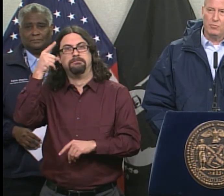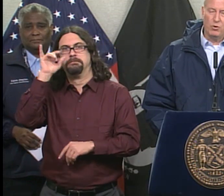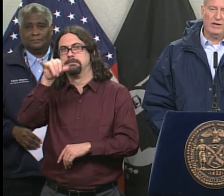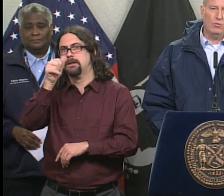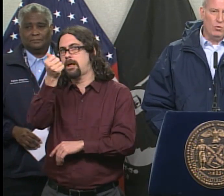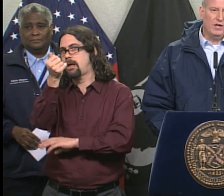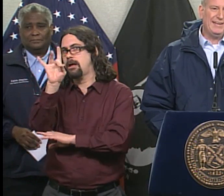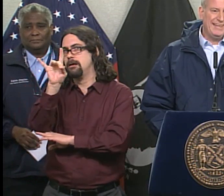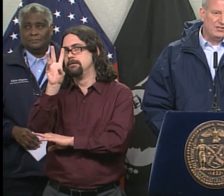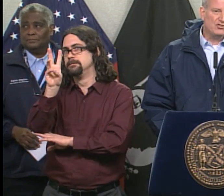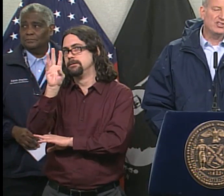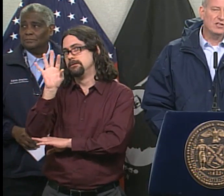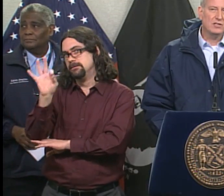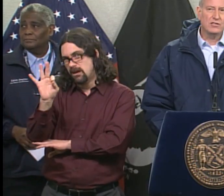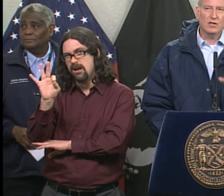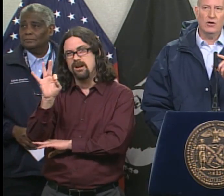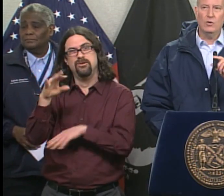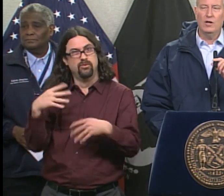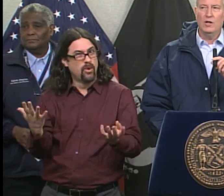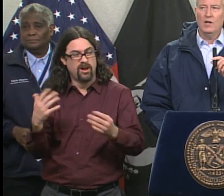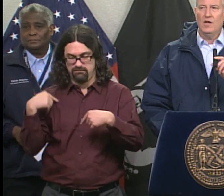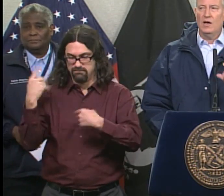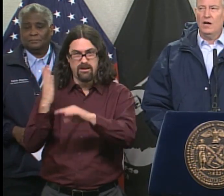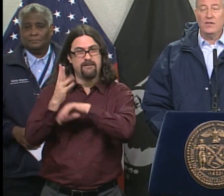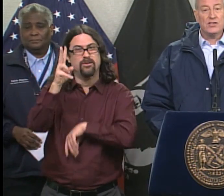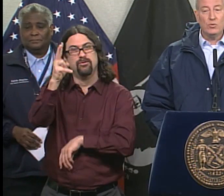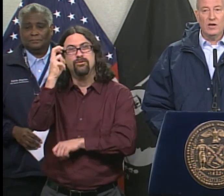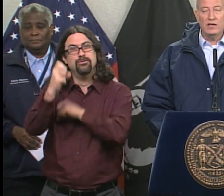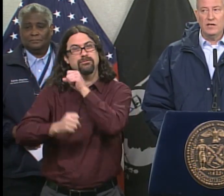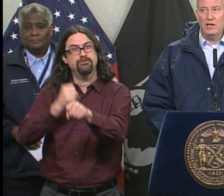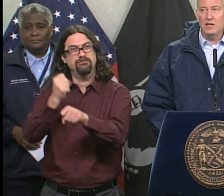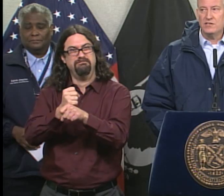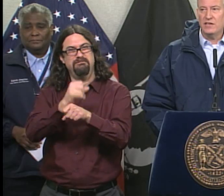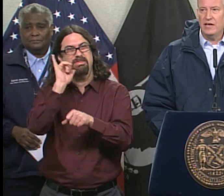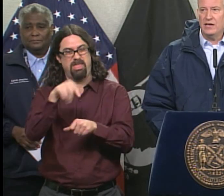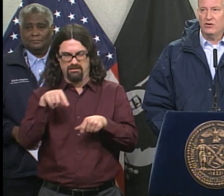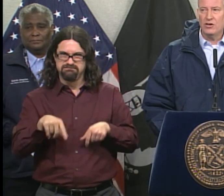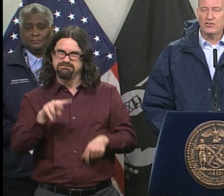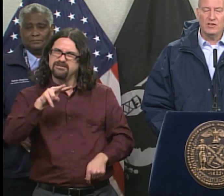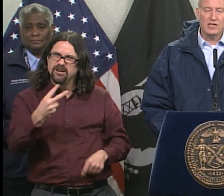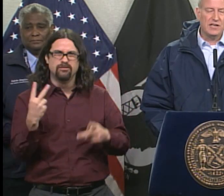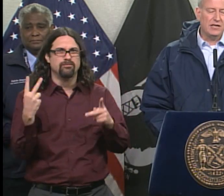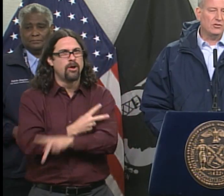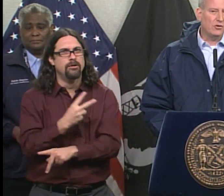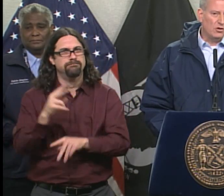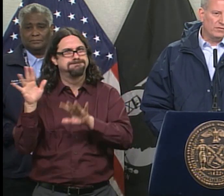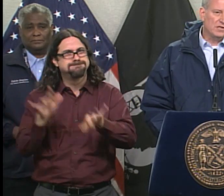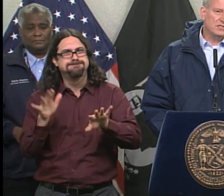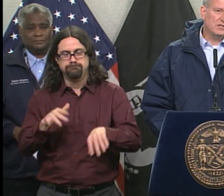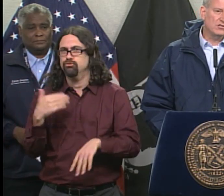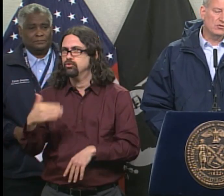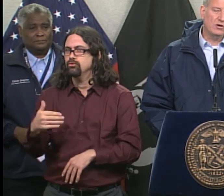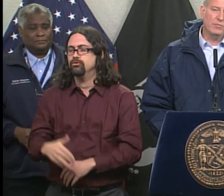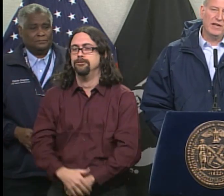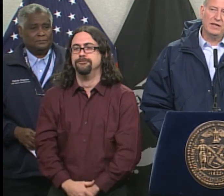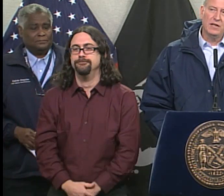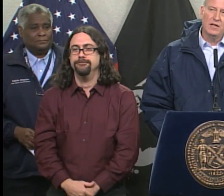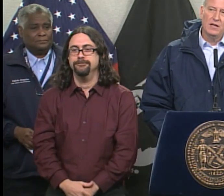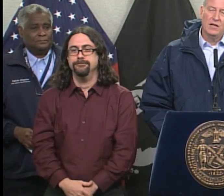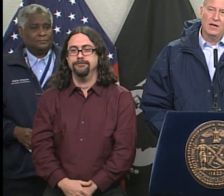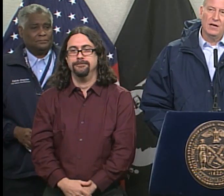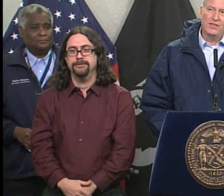literally 0.1 inch. So this one is a cautionary tale to all of us, a storm